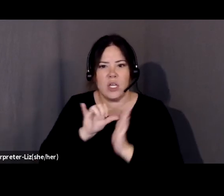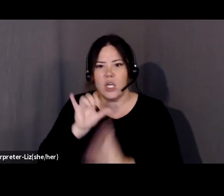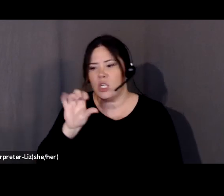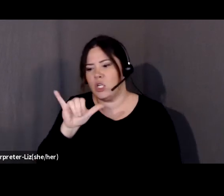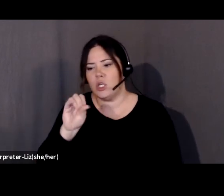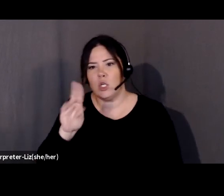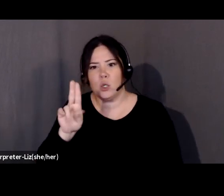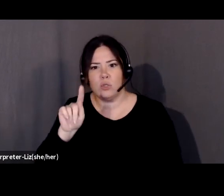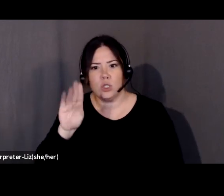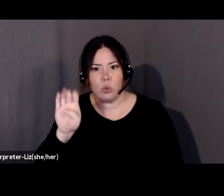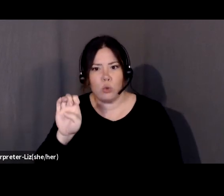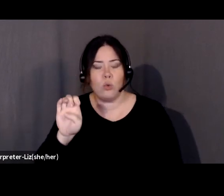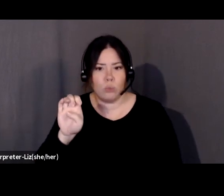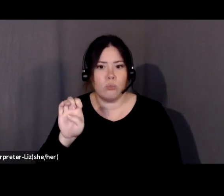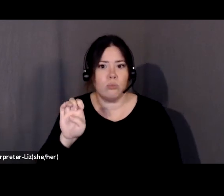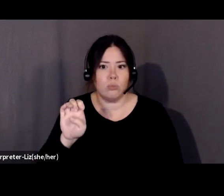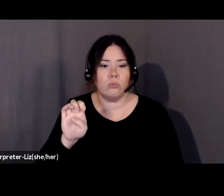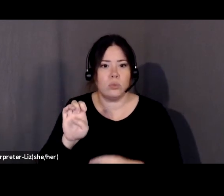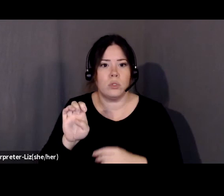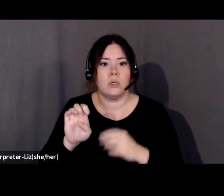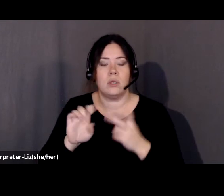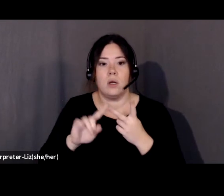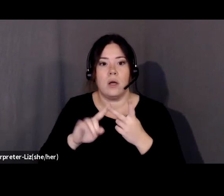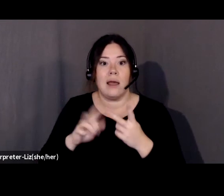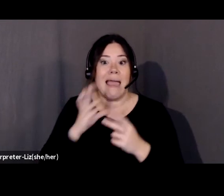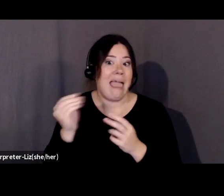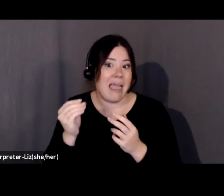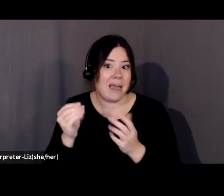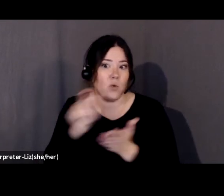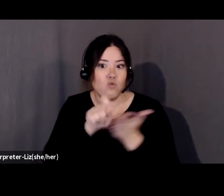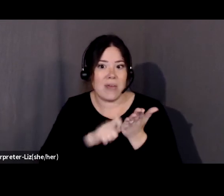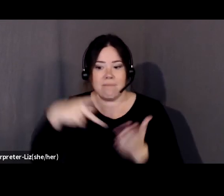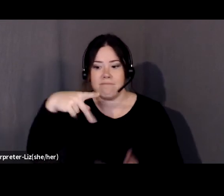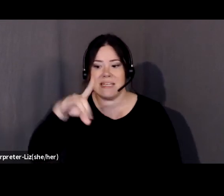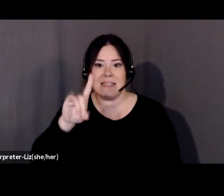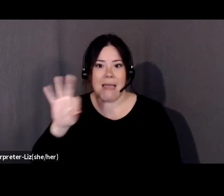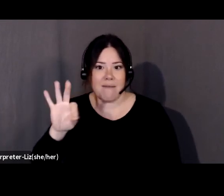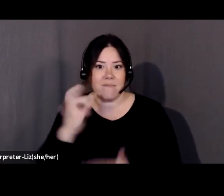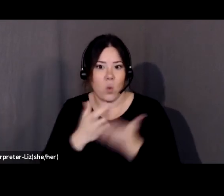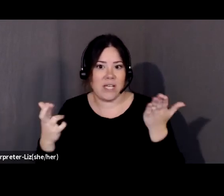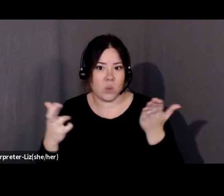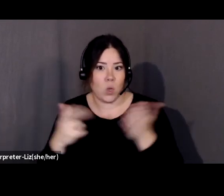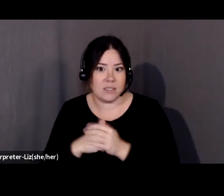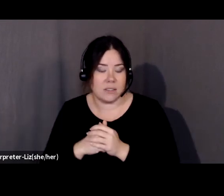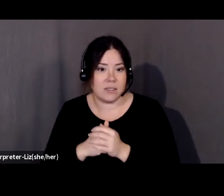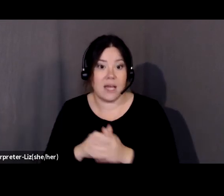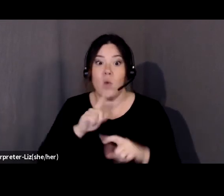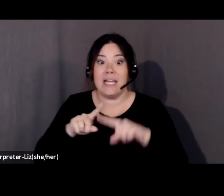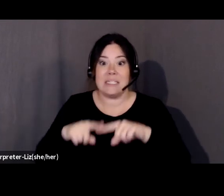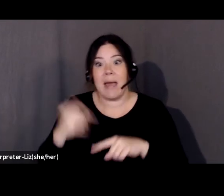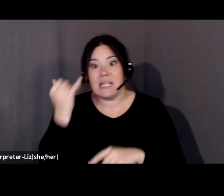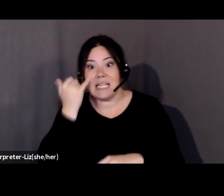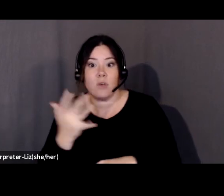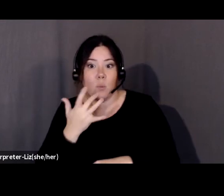some good written out like PDF kind of resources, because it's also dependent on if you have a